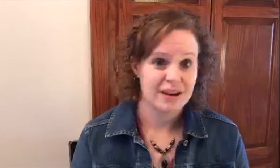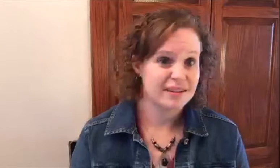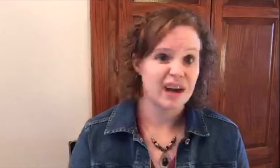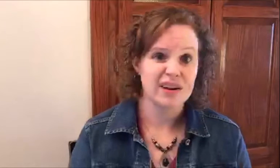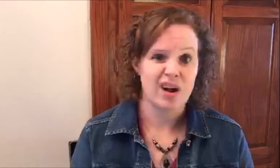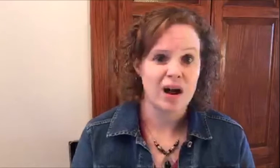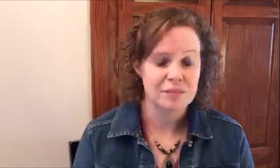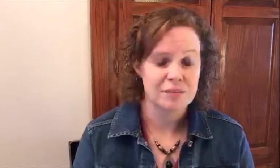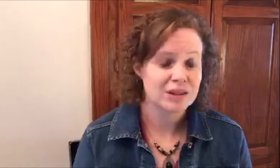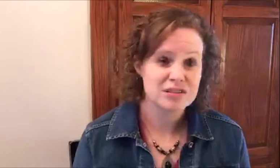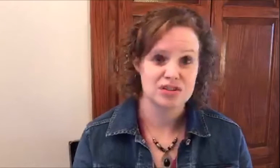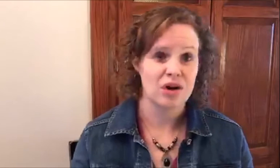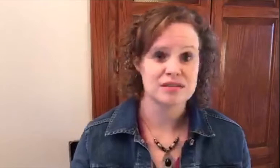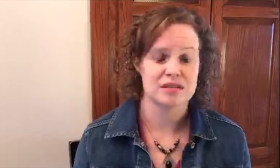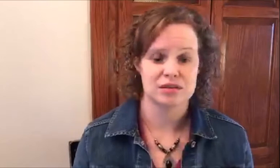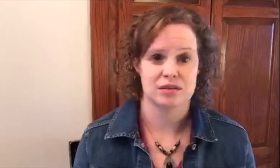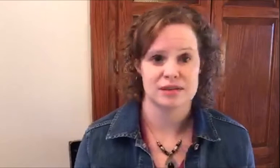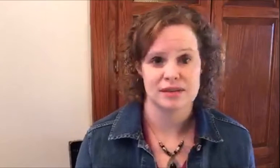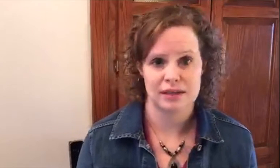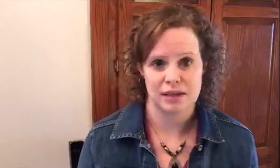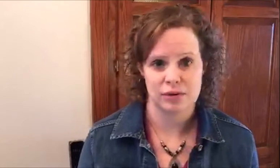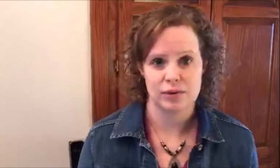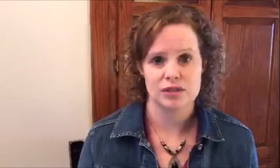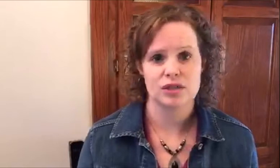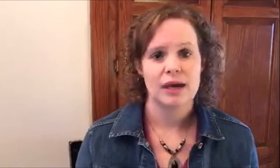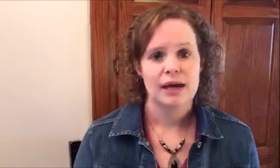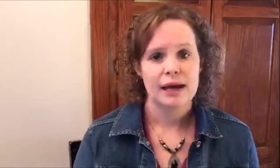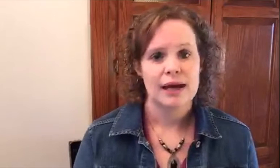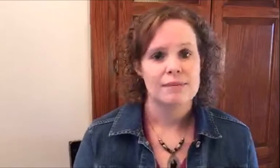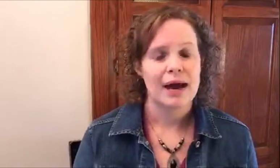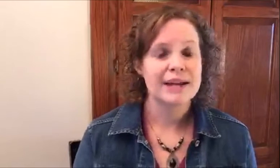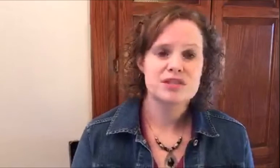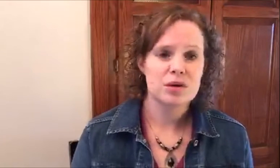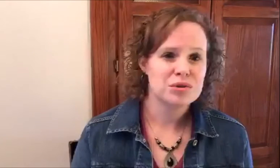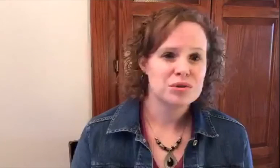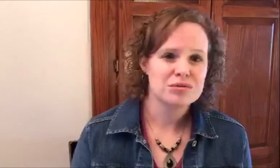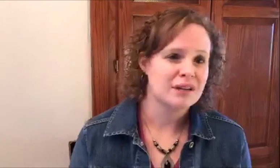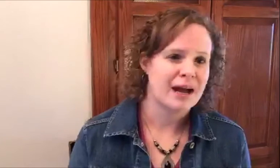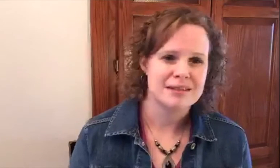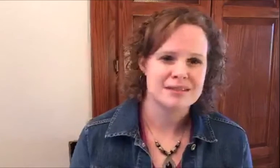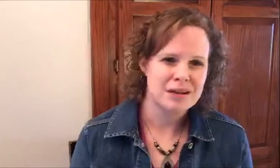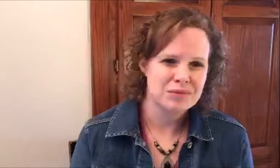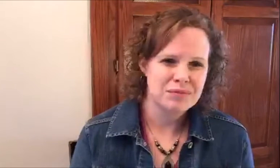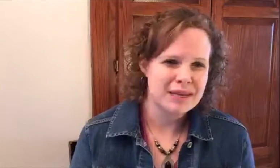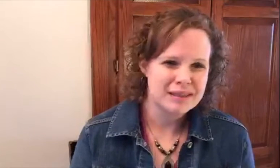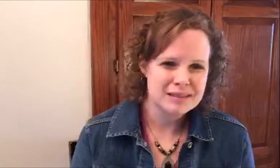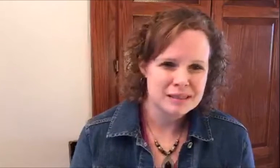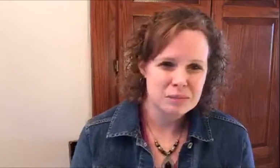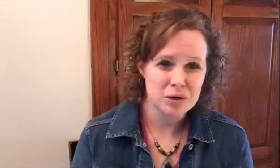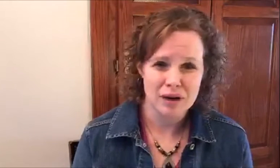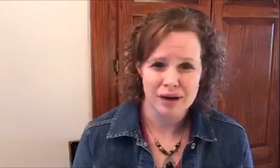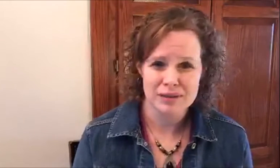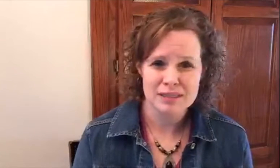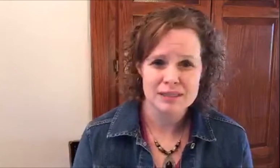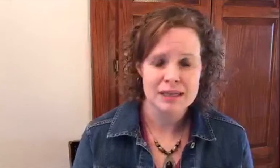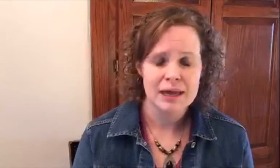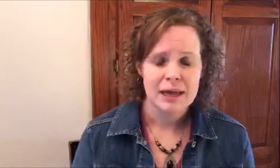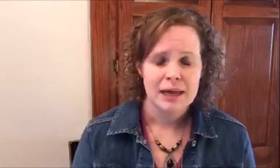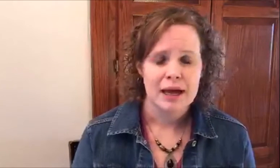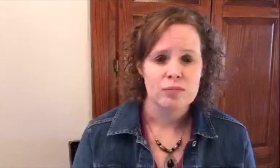Not at all. I mean, there's adults that learn sign language. I don't use a lot of sign with my kids anymore, obviously. Where